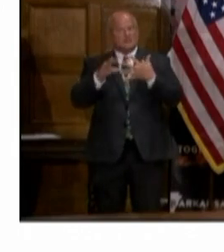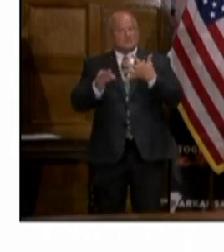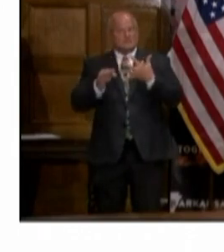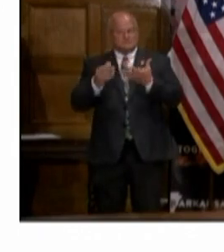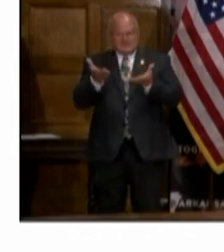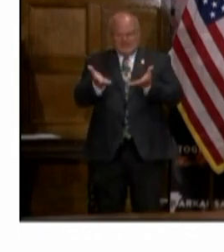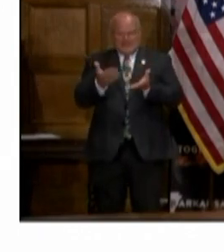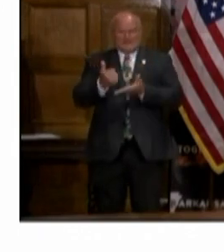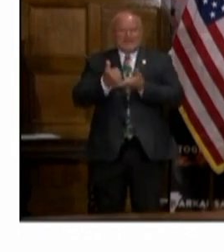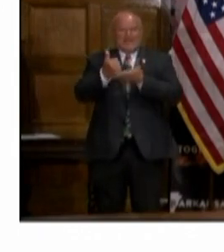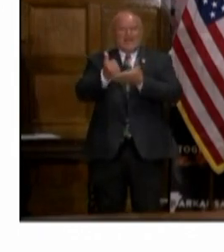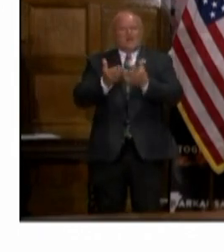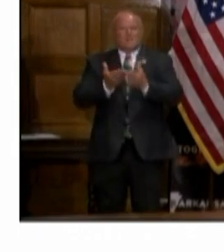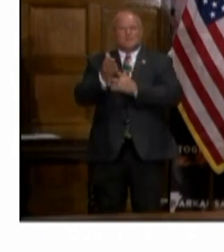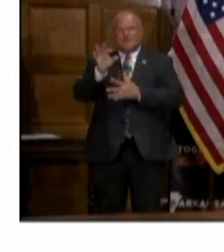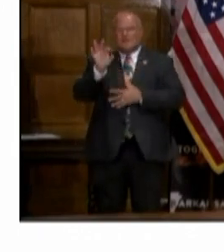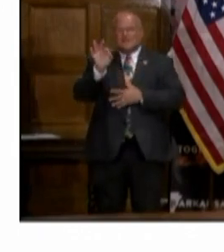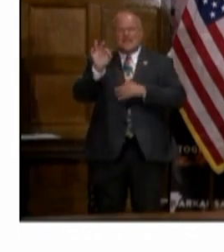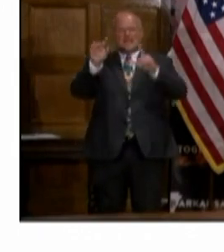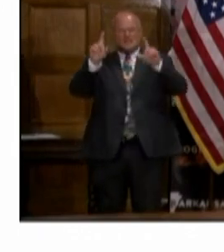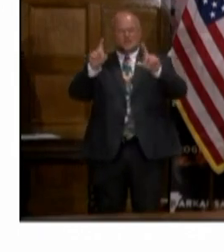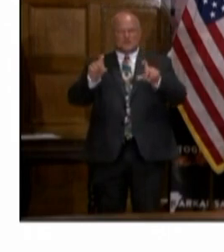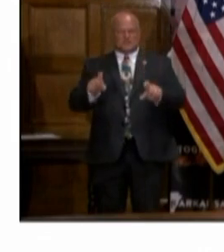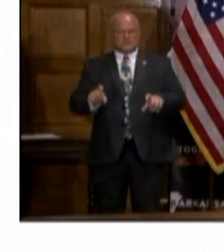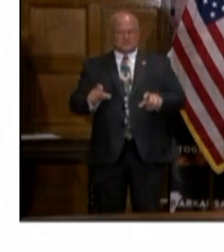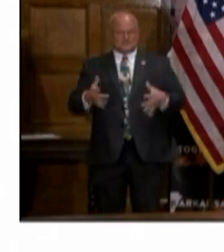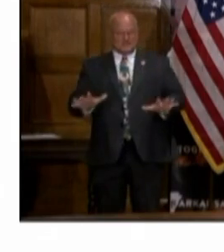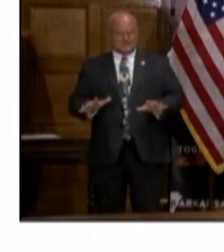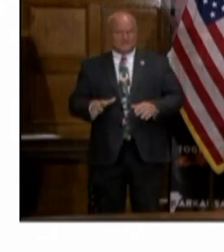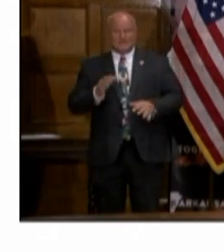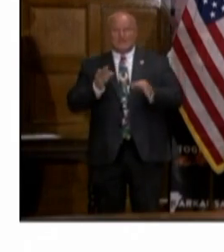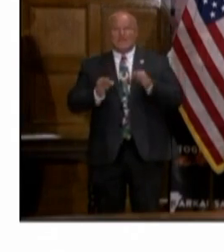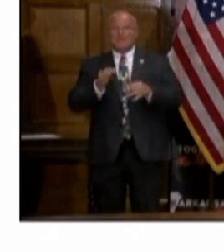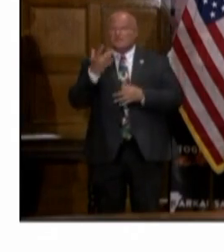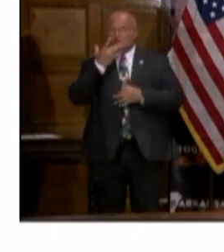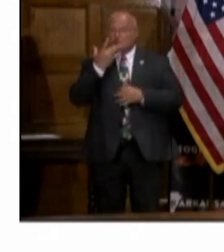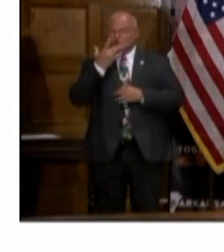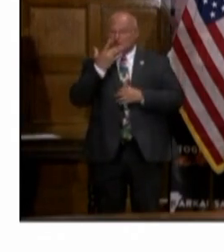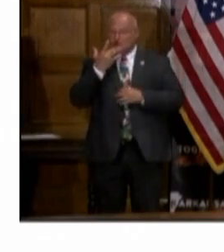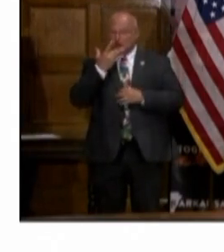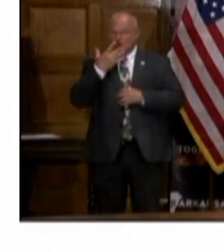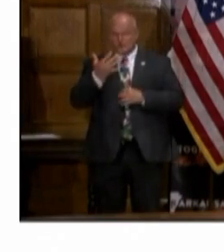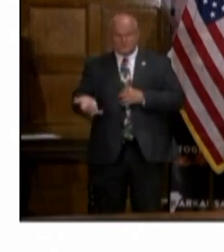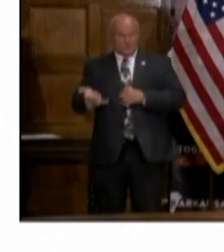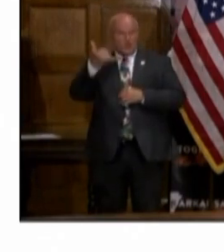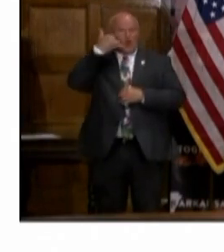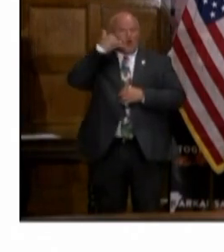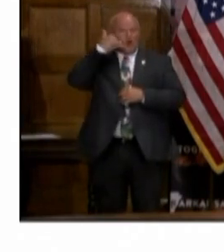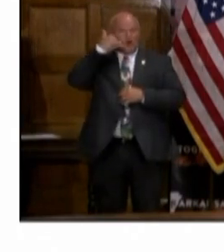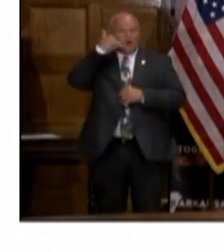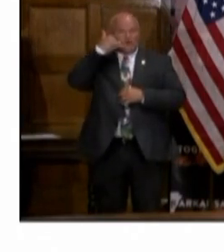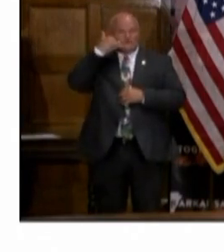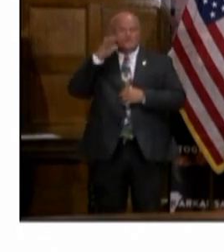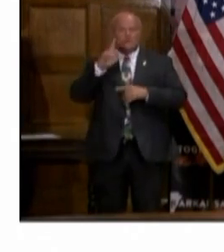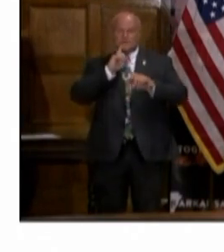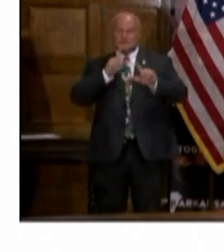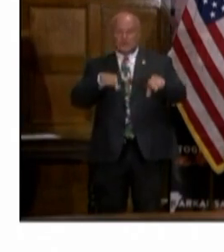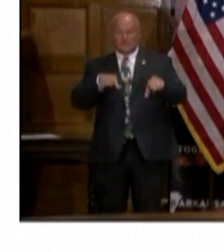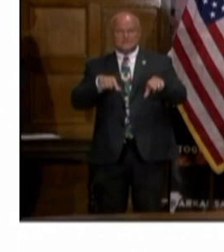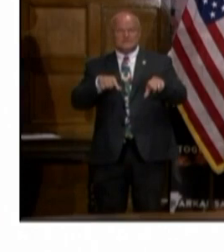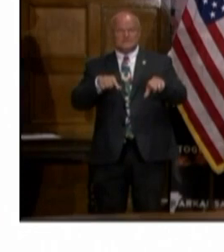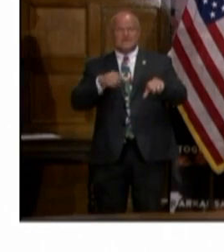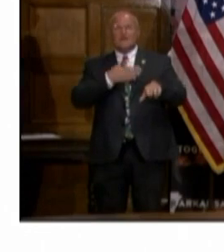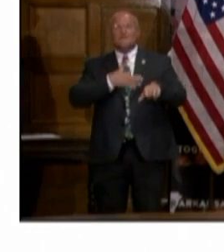supported to help you through the 9-question survey. If you prefer to call in your